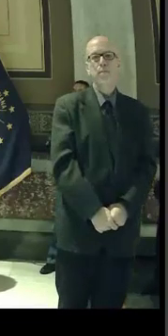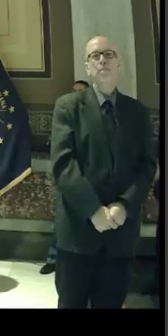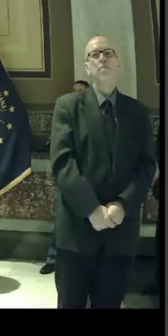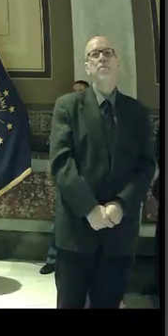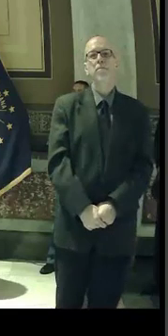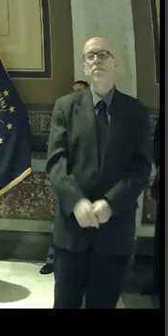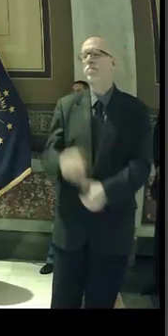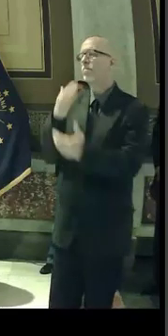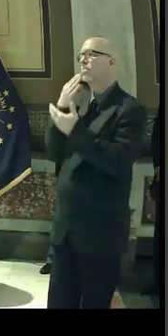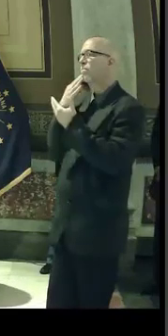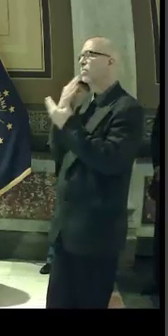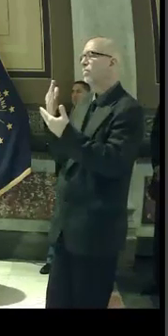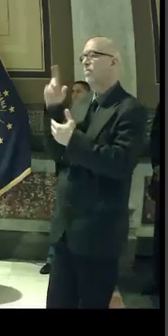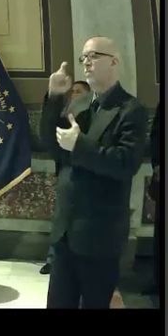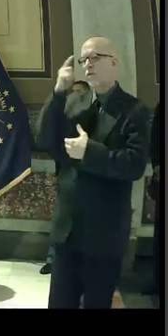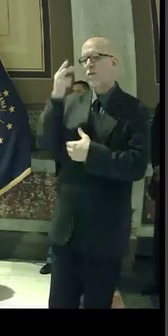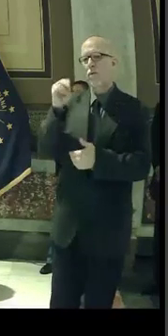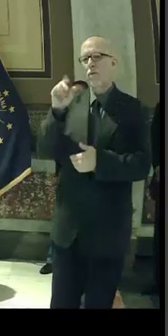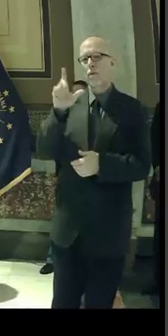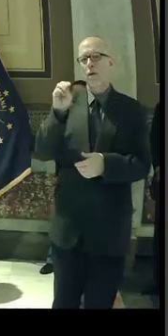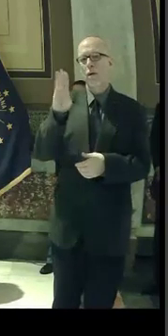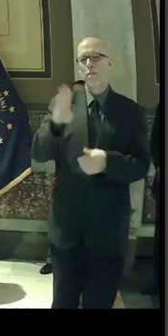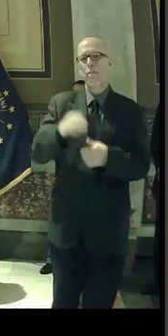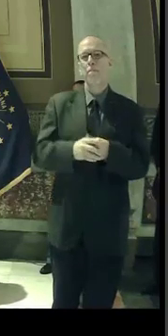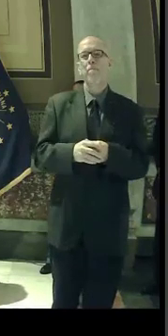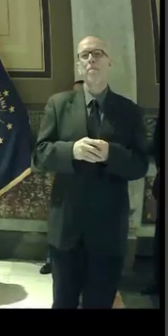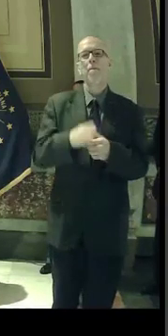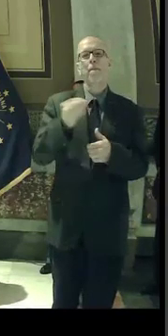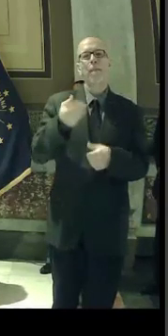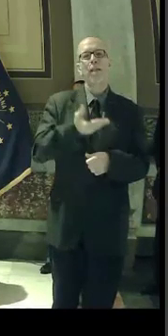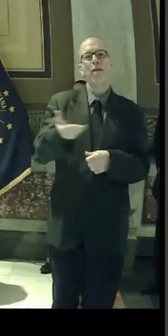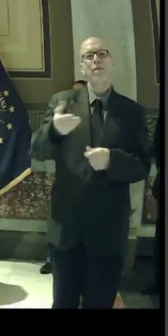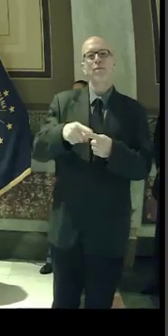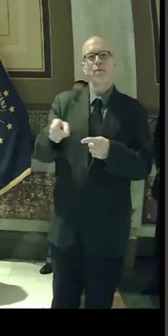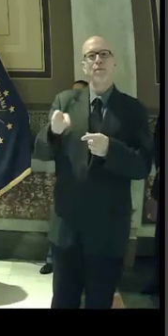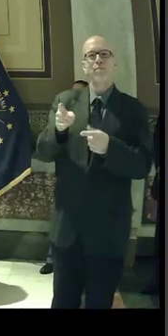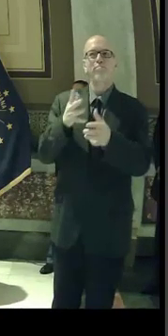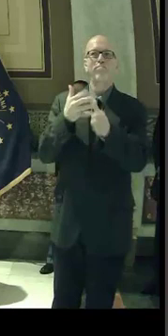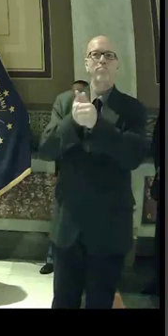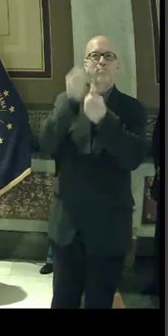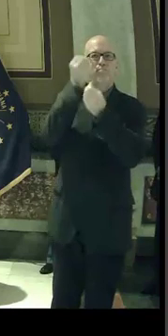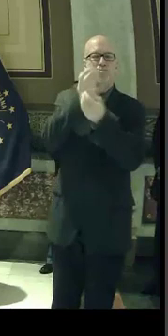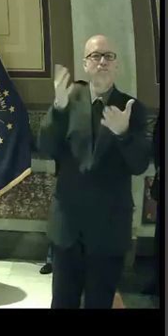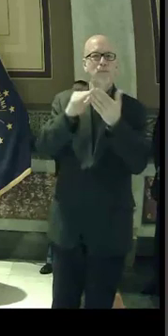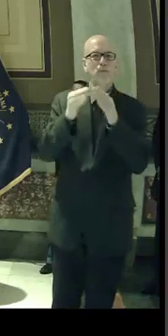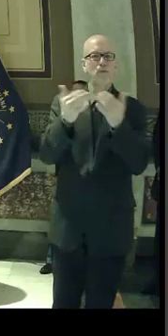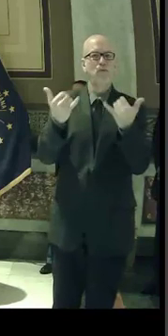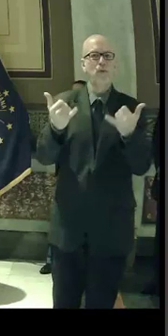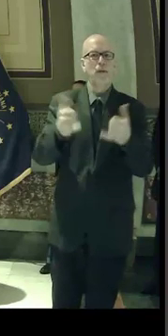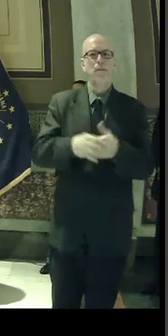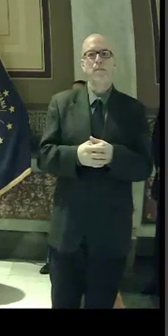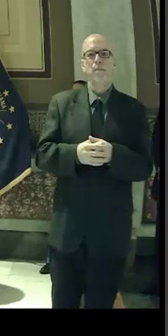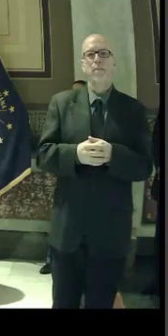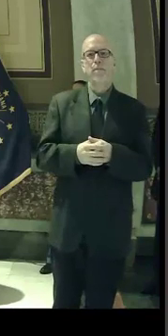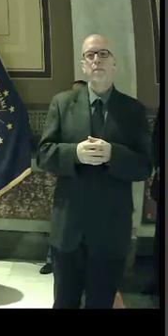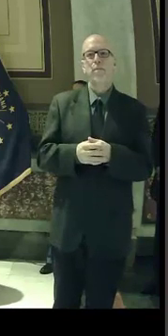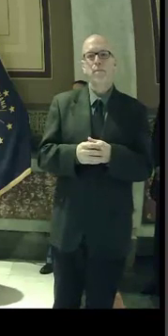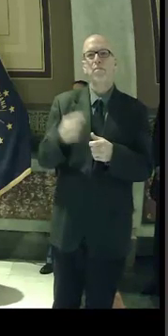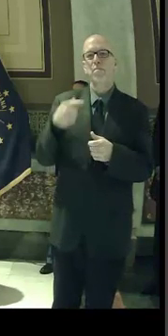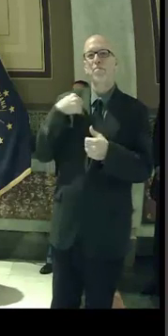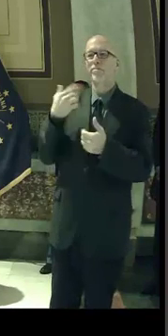My thanks to Governor Holcomb for the invitation to help update the community today. And I will echo